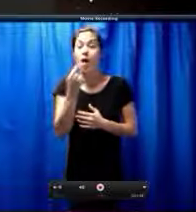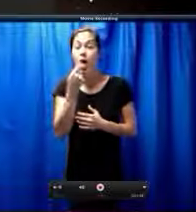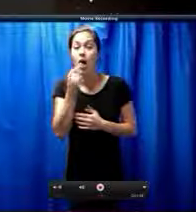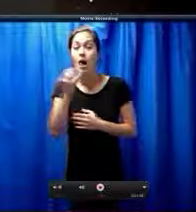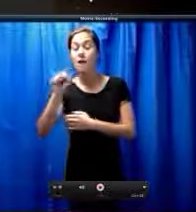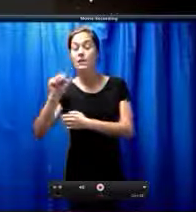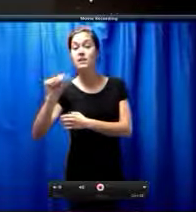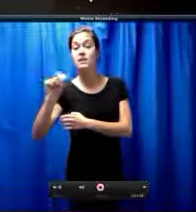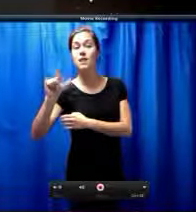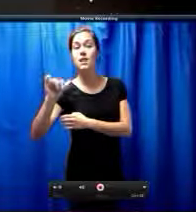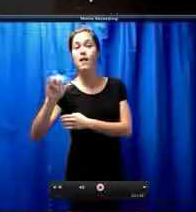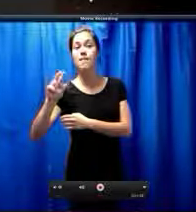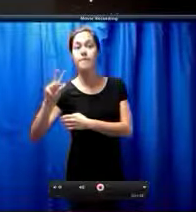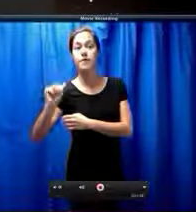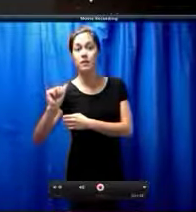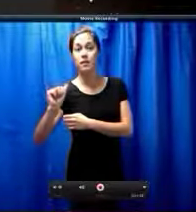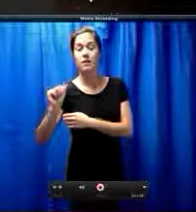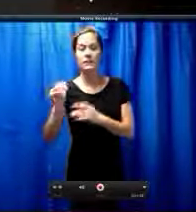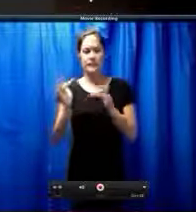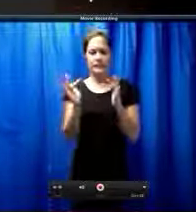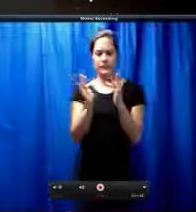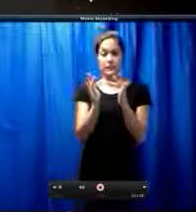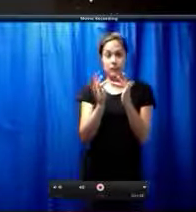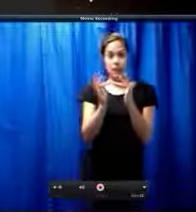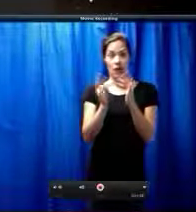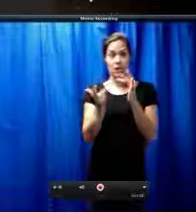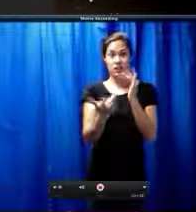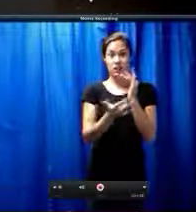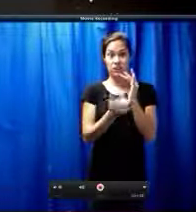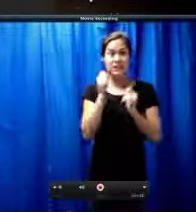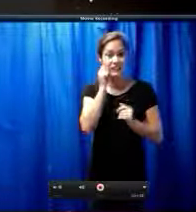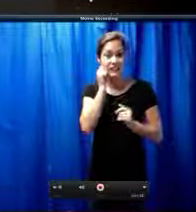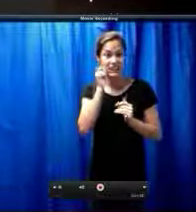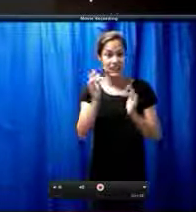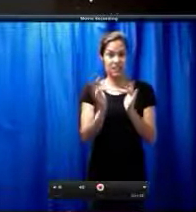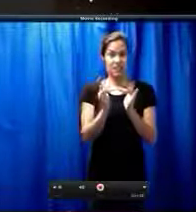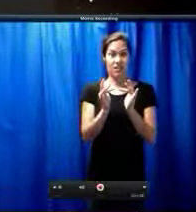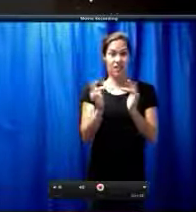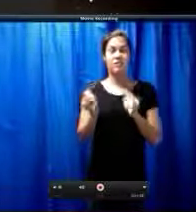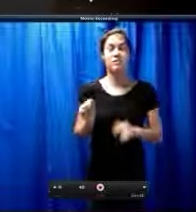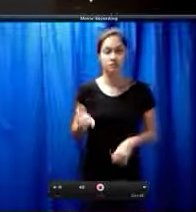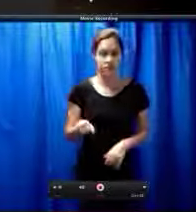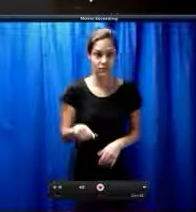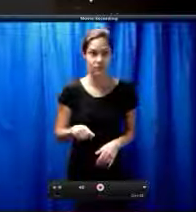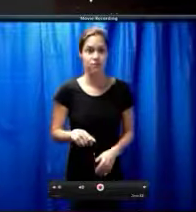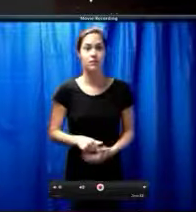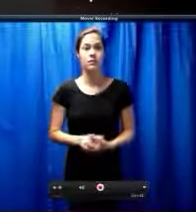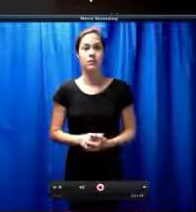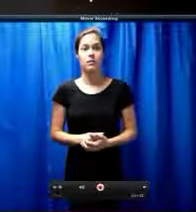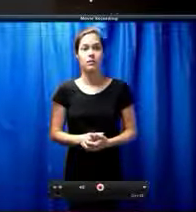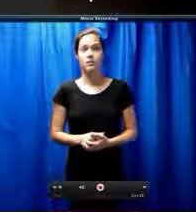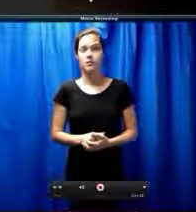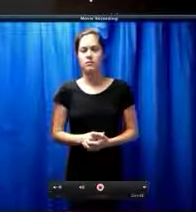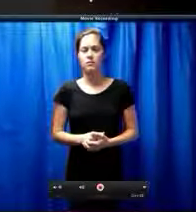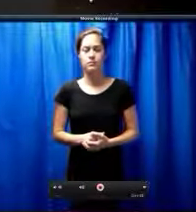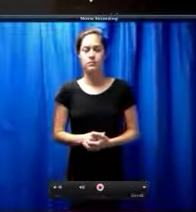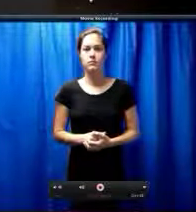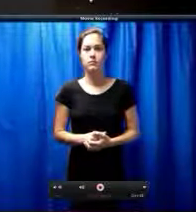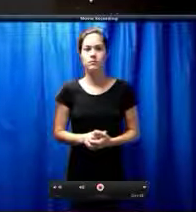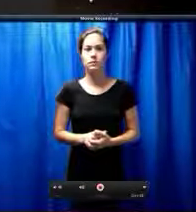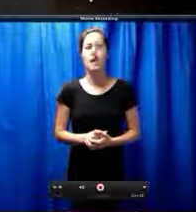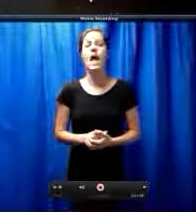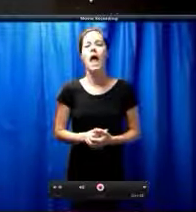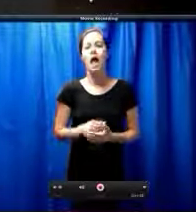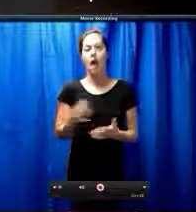contact, skin-to-skin contact, and it is responsible for a 15-time increase in oral cancer diagnosis. So we